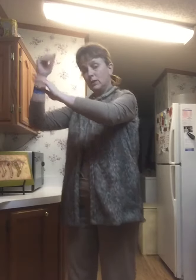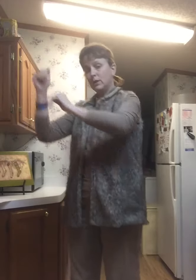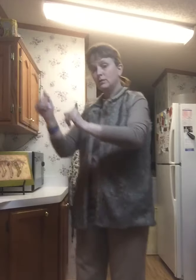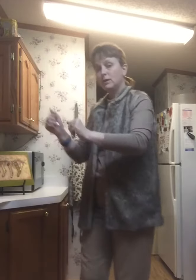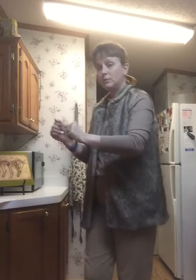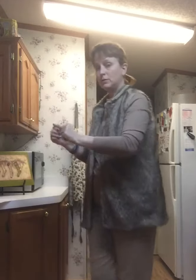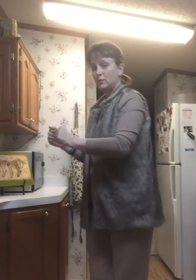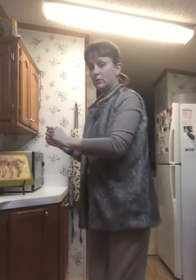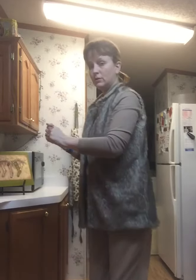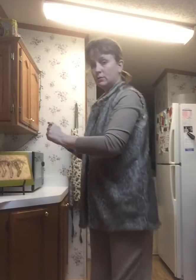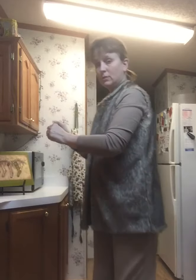Okay? I'm going to turn.